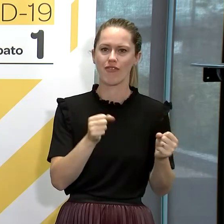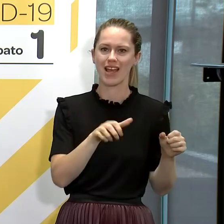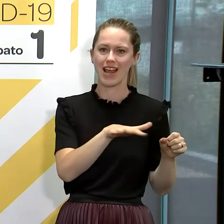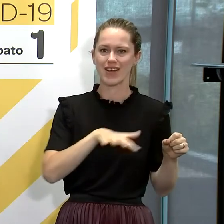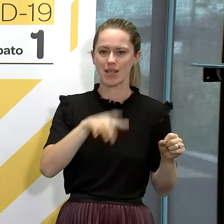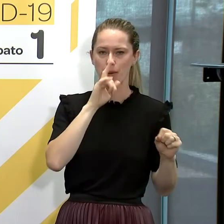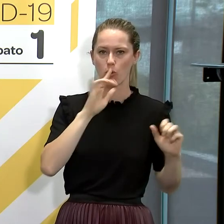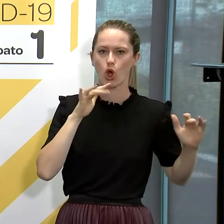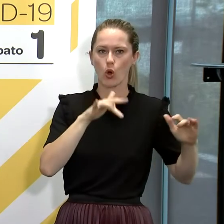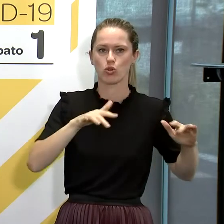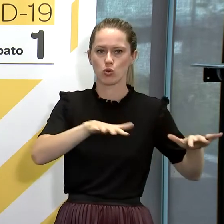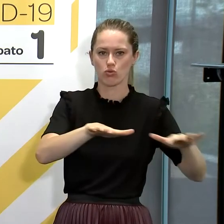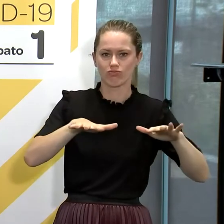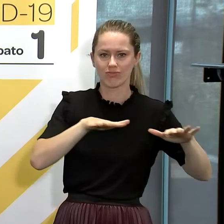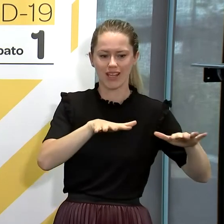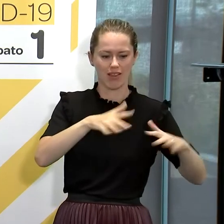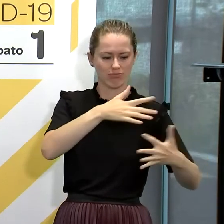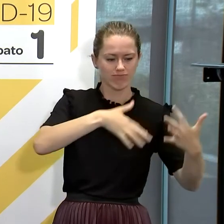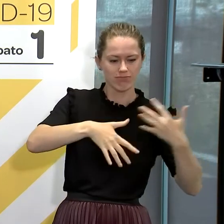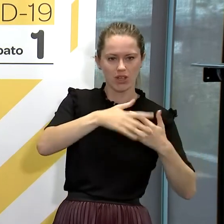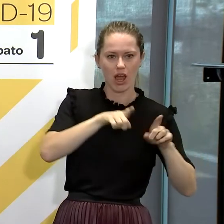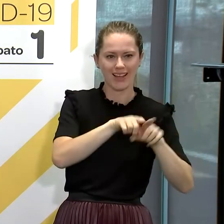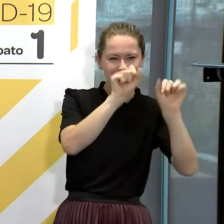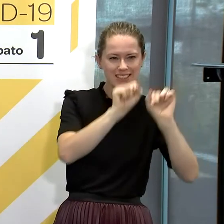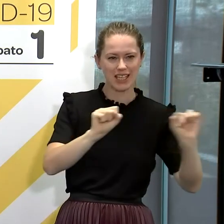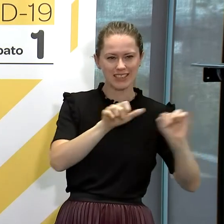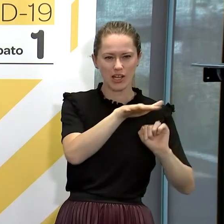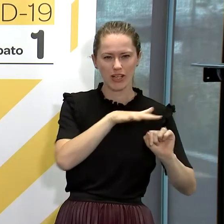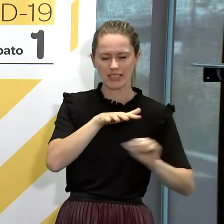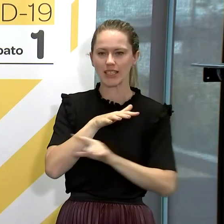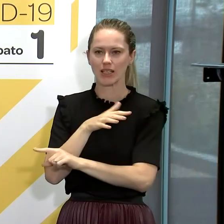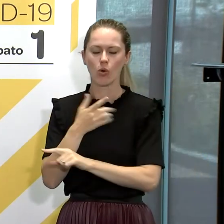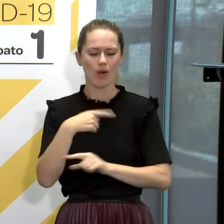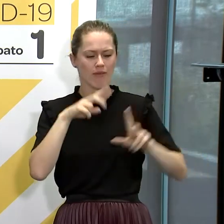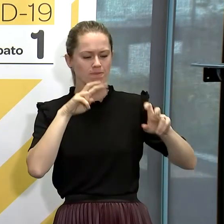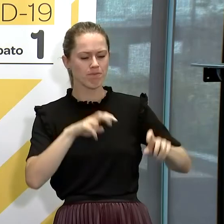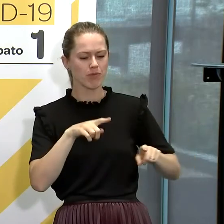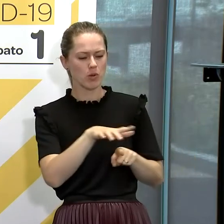Well, certainly common areas is one of the areas that we've looked at, and